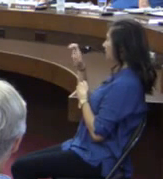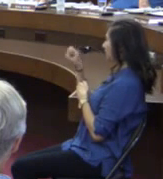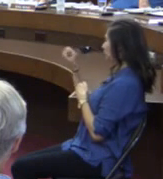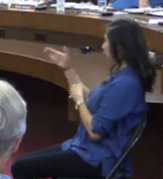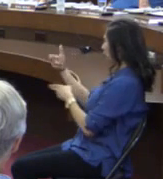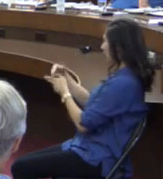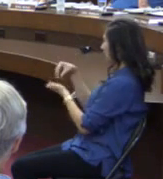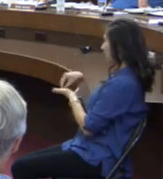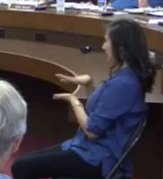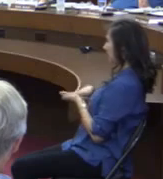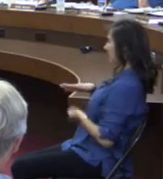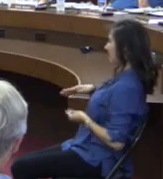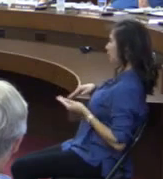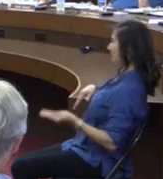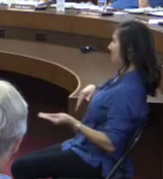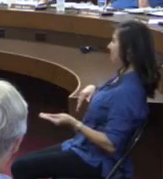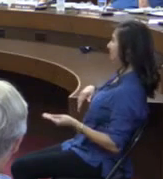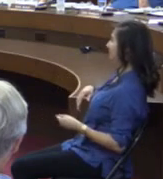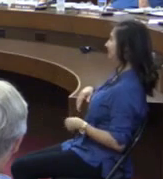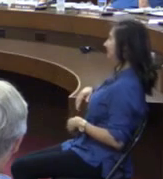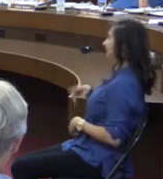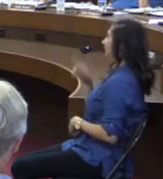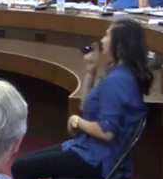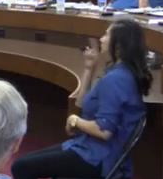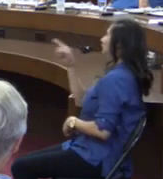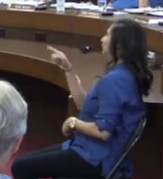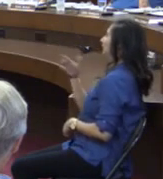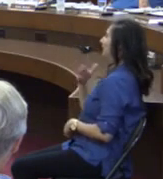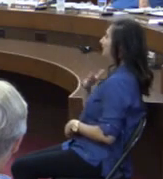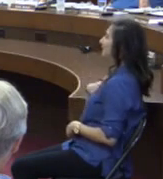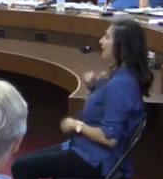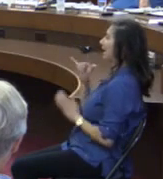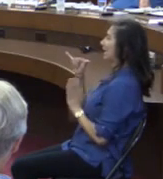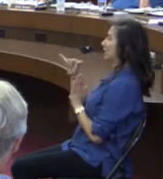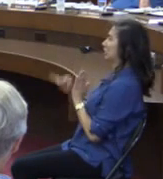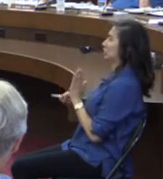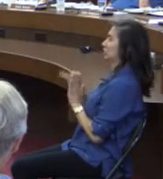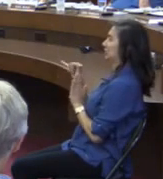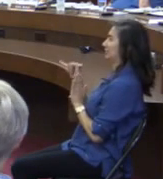them in contact. Don't forget to visit my YouTube page.